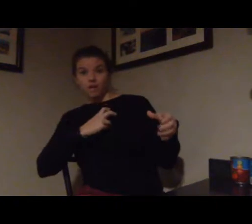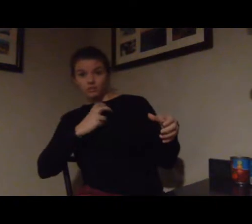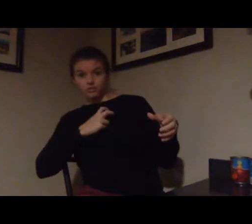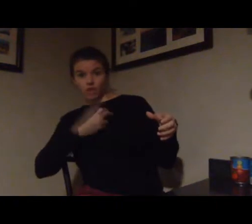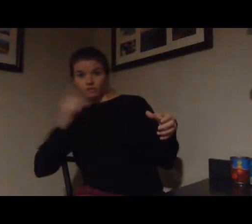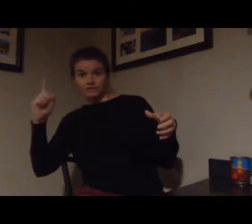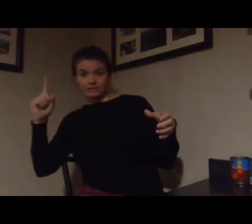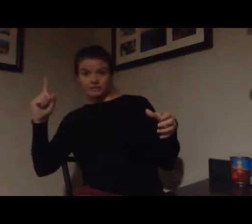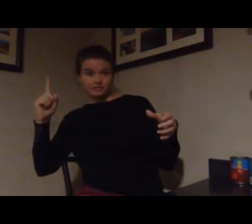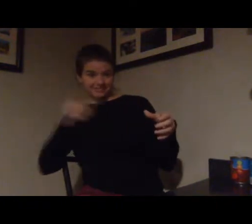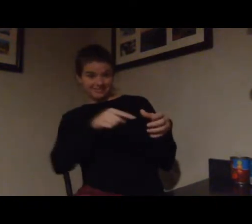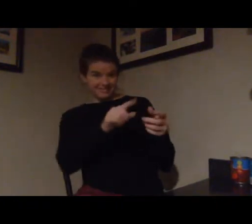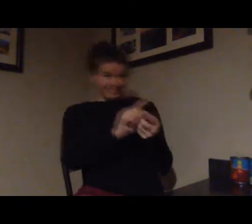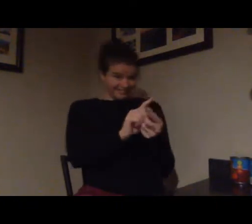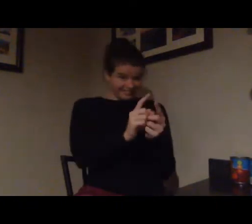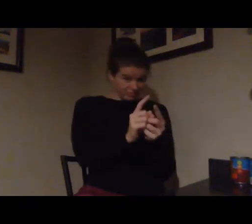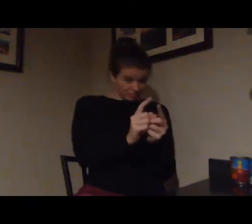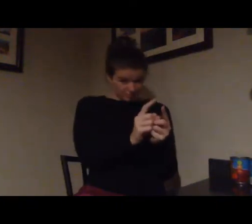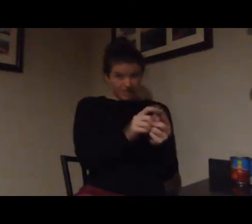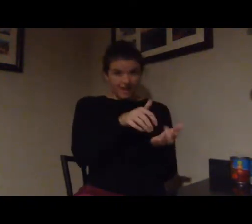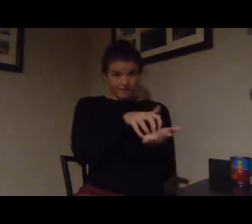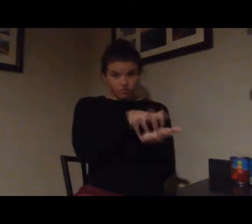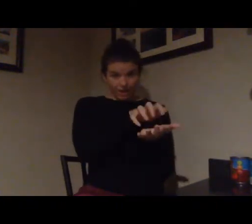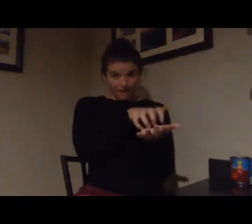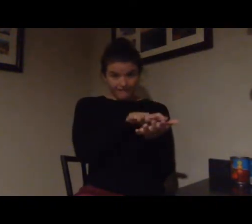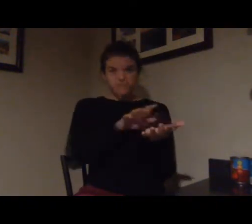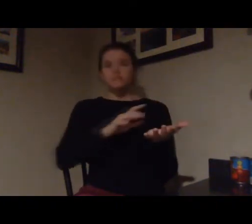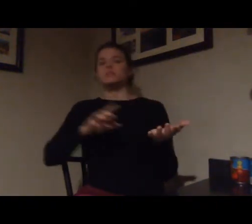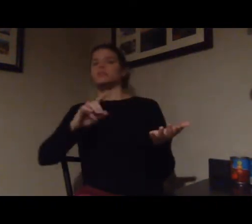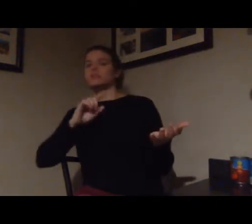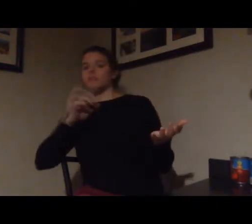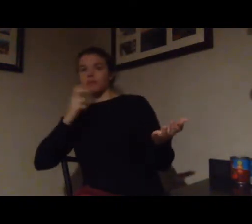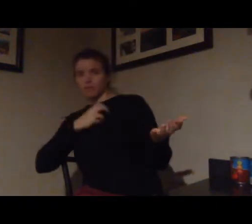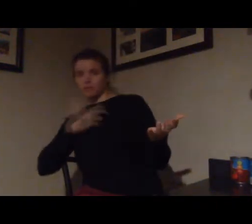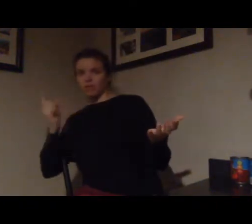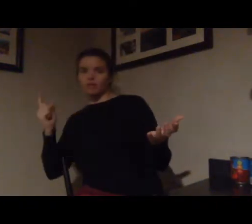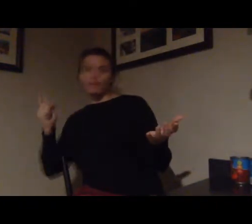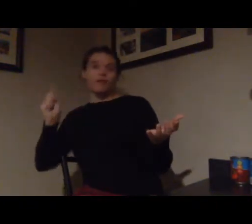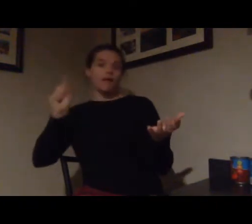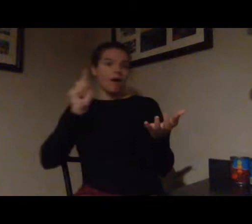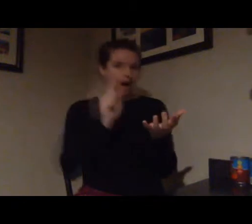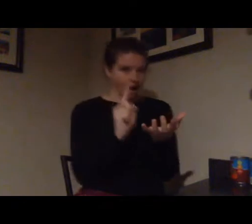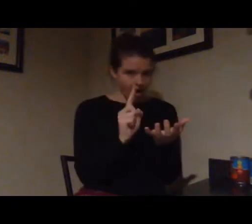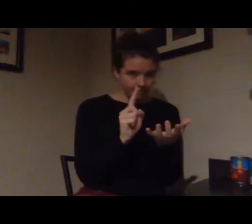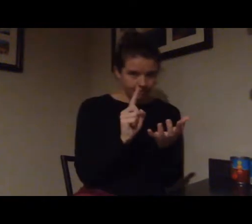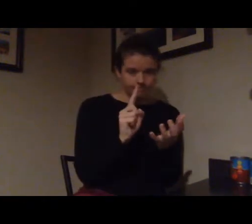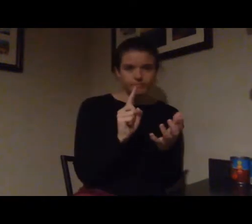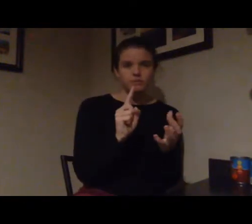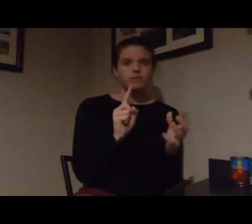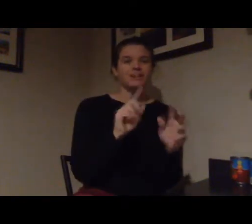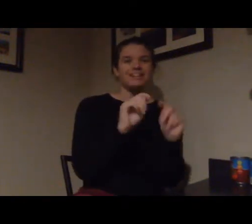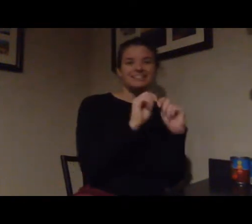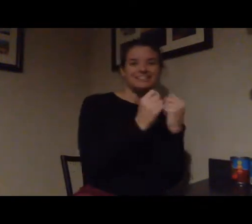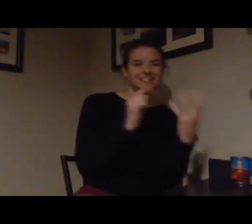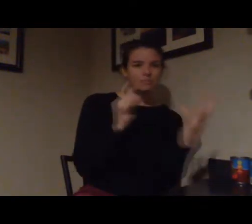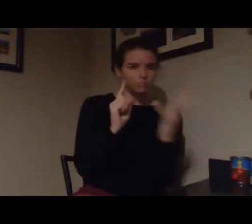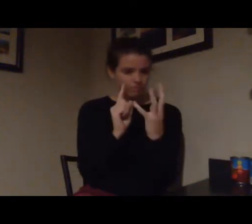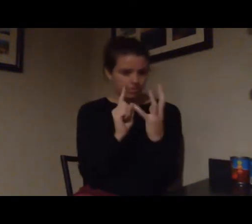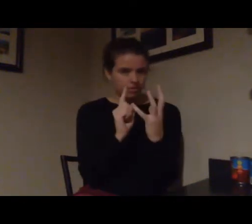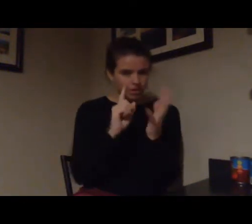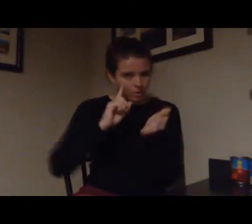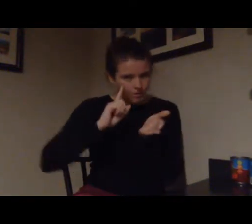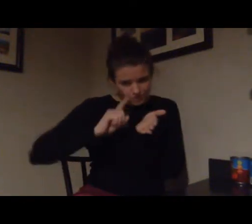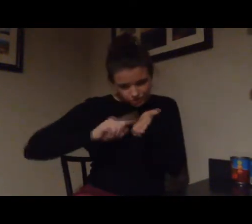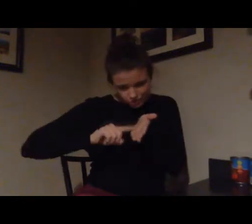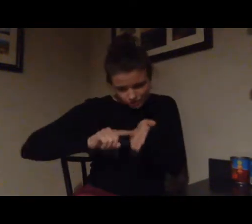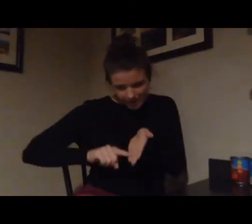in once the team produces a draft, then the consultant will come in and that's when the consultant checks the draft for the